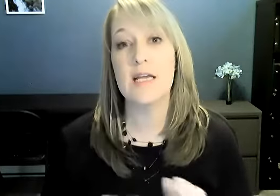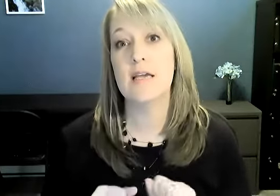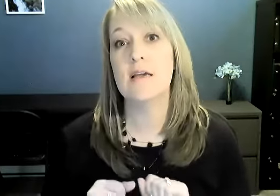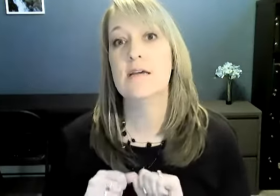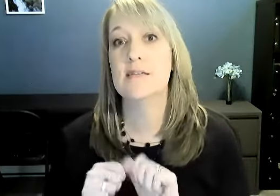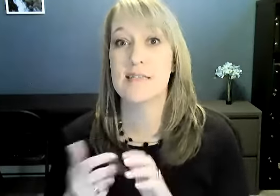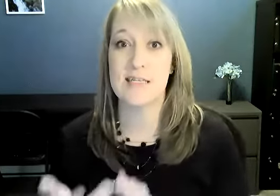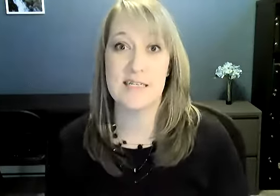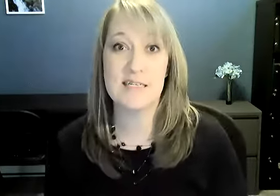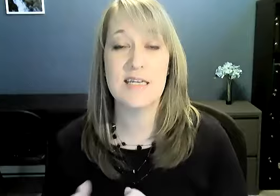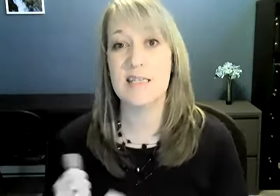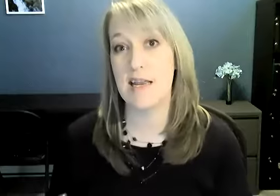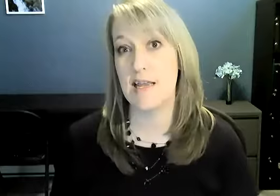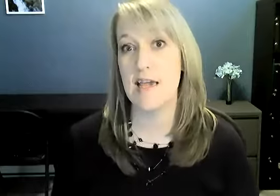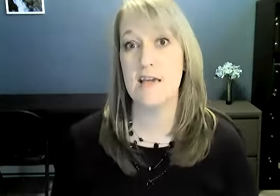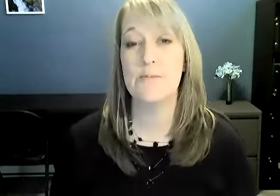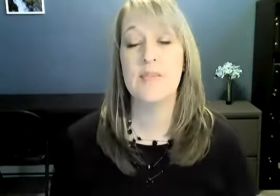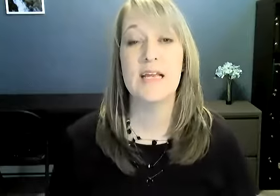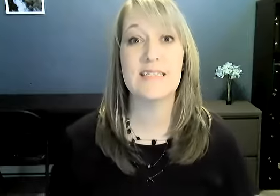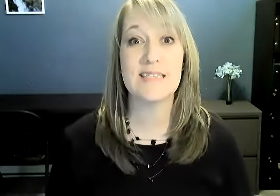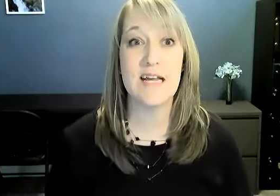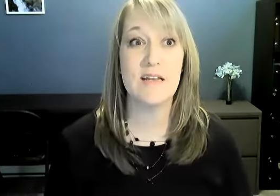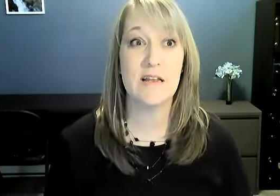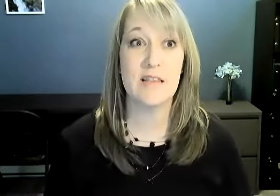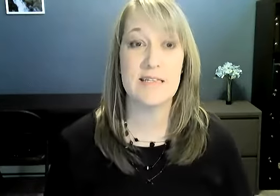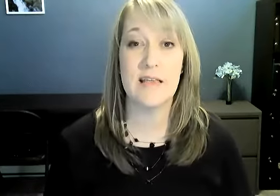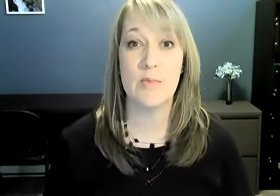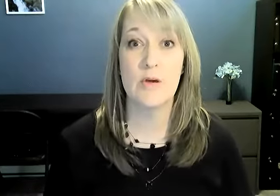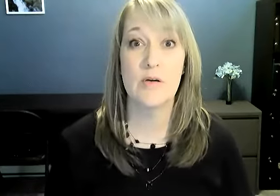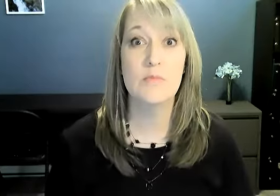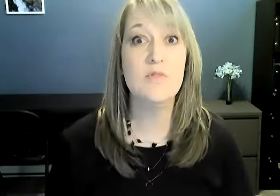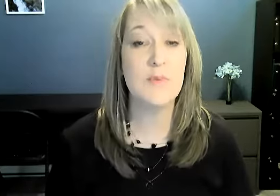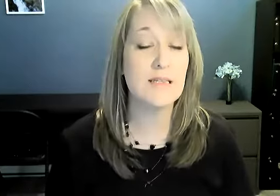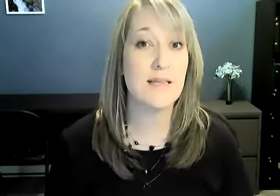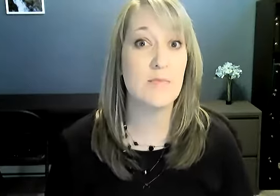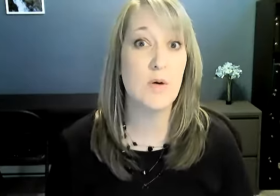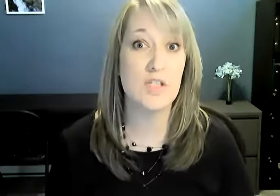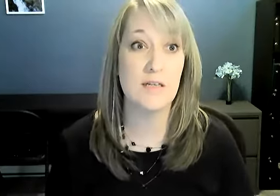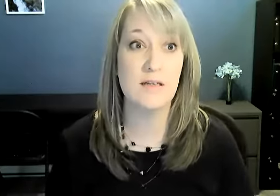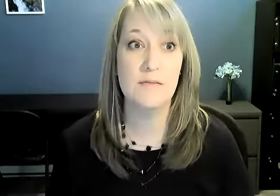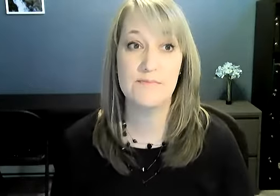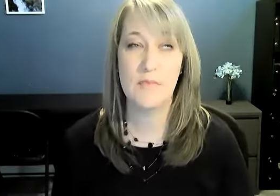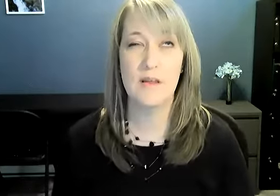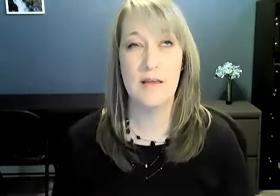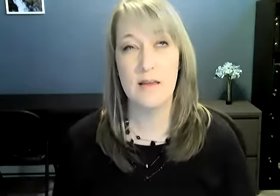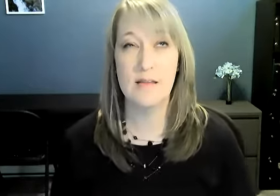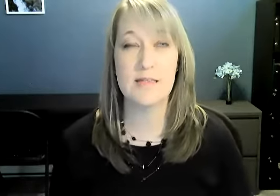33, 66, 88, it's signed in the same movement, the same motion, and the same